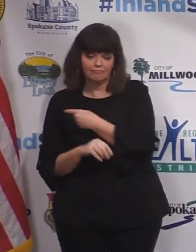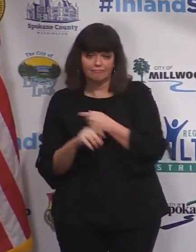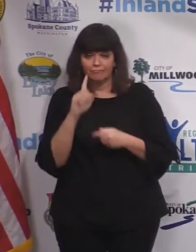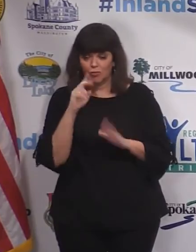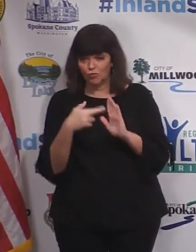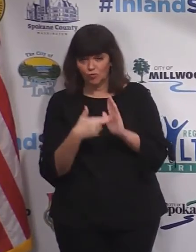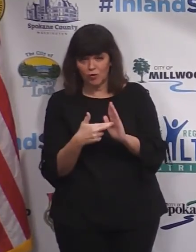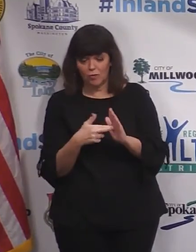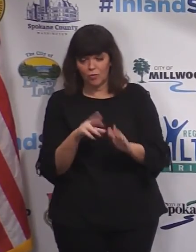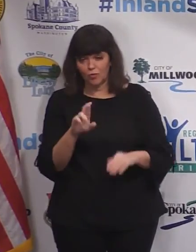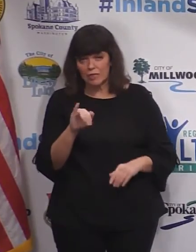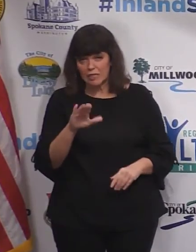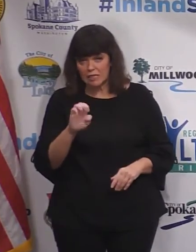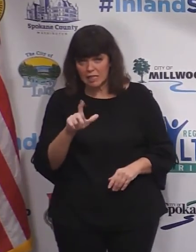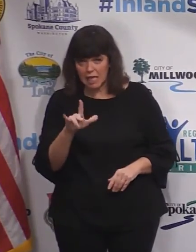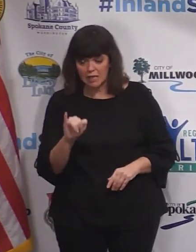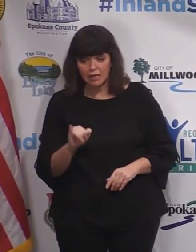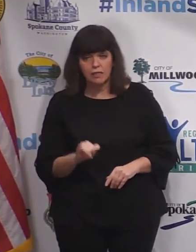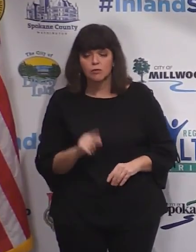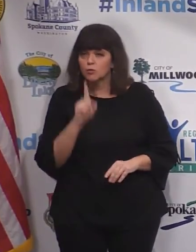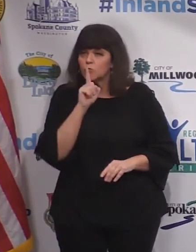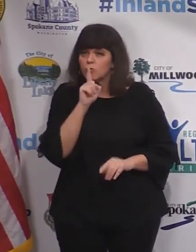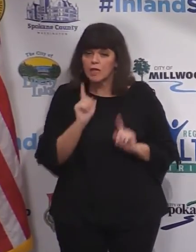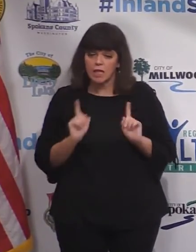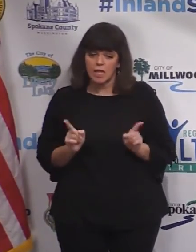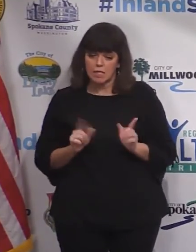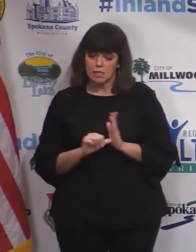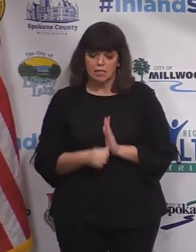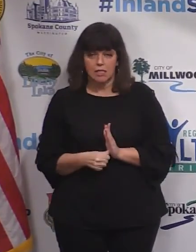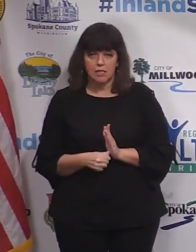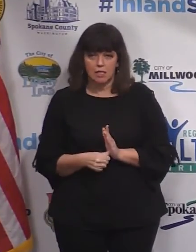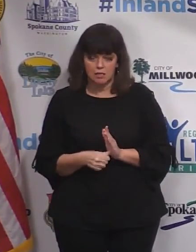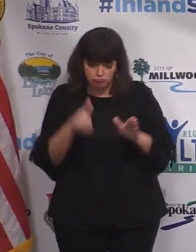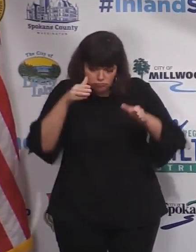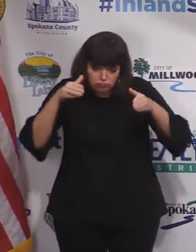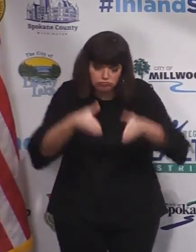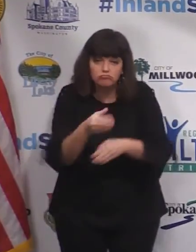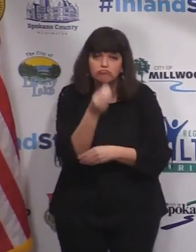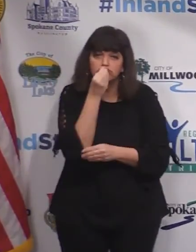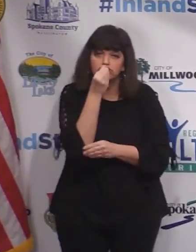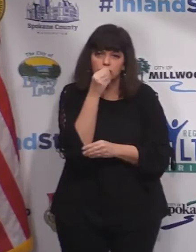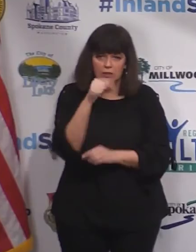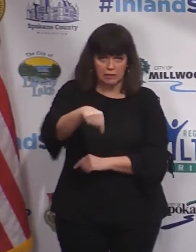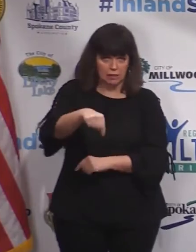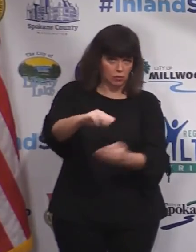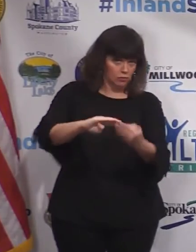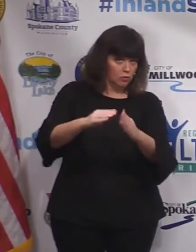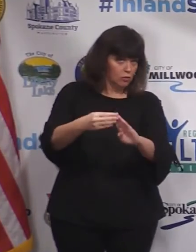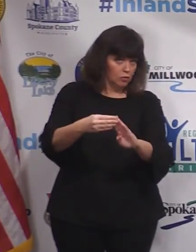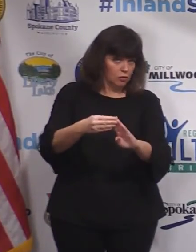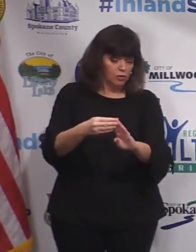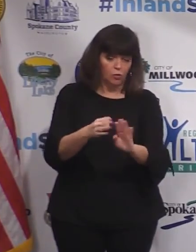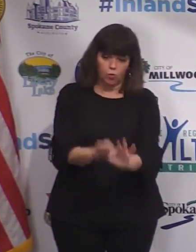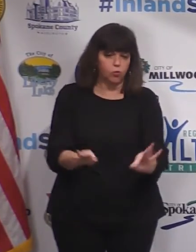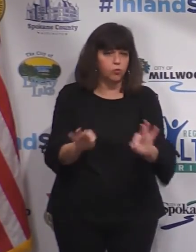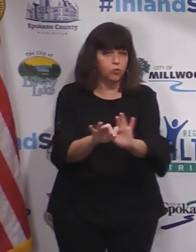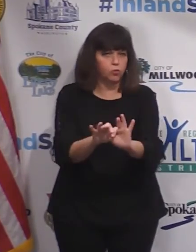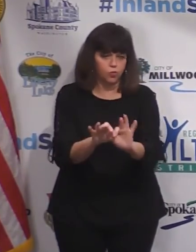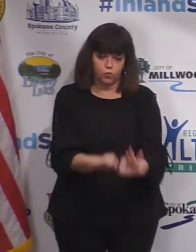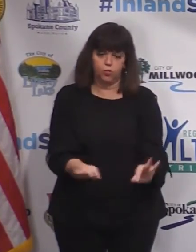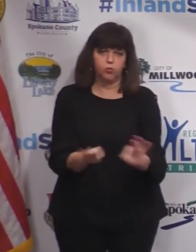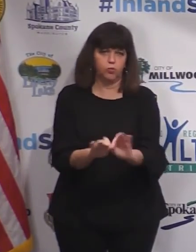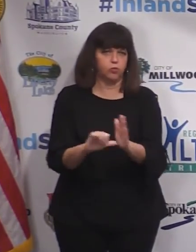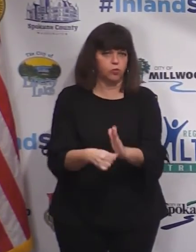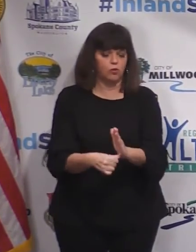at focusing on food insecurity in our community. It's a vital issue, incredibly important, and